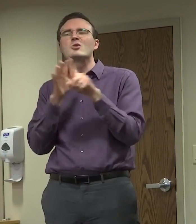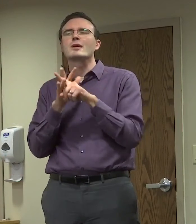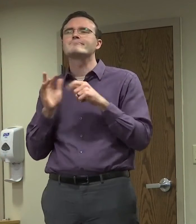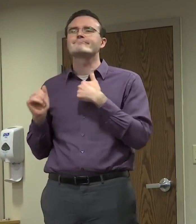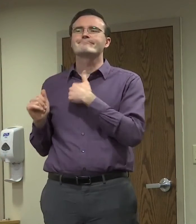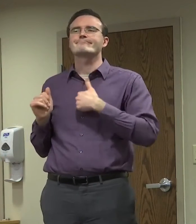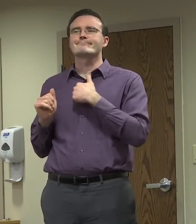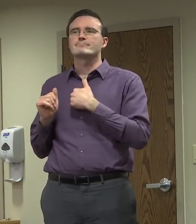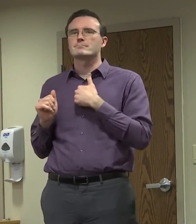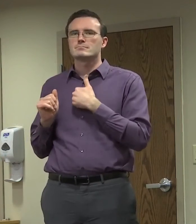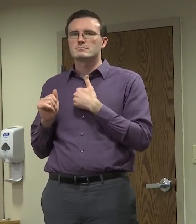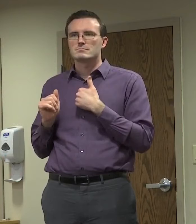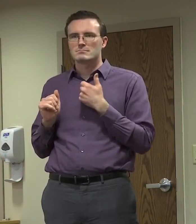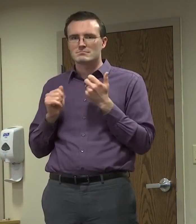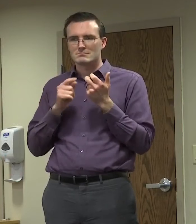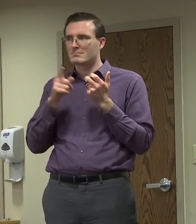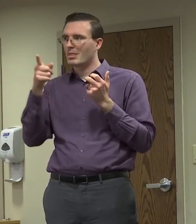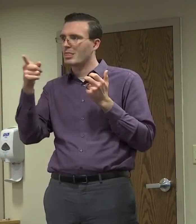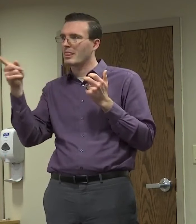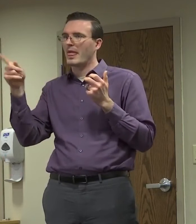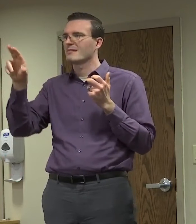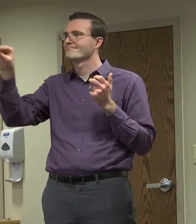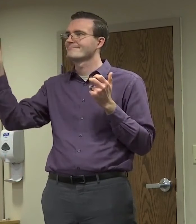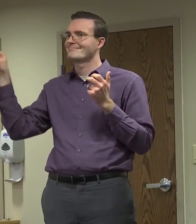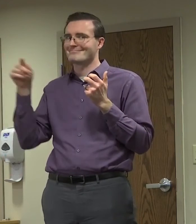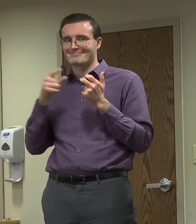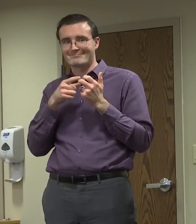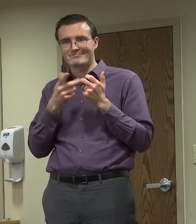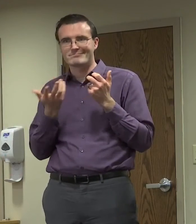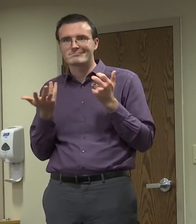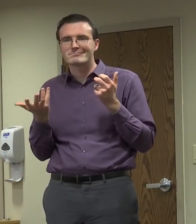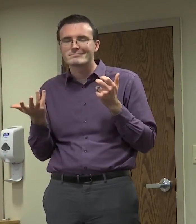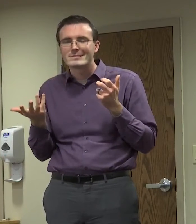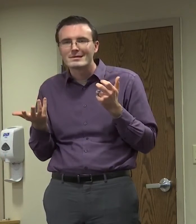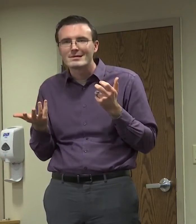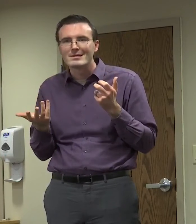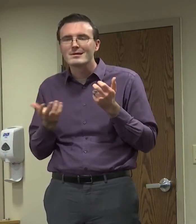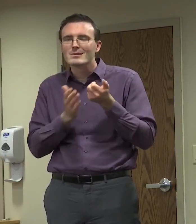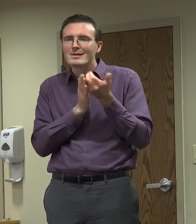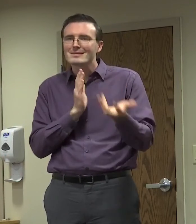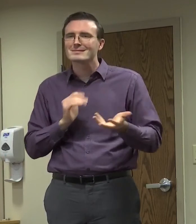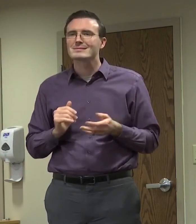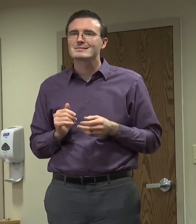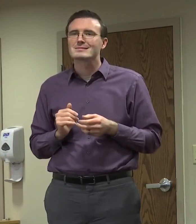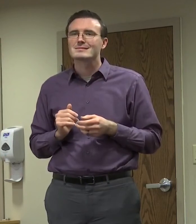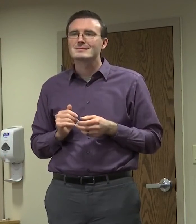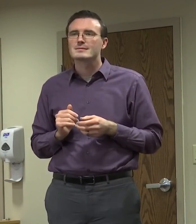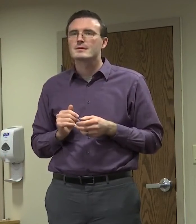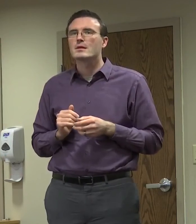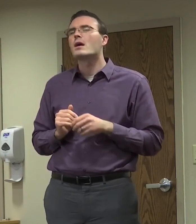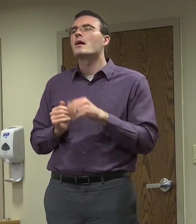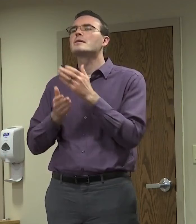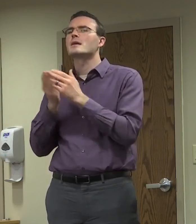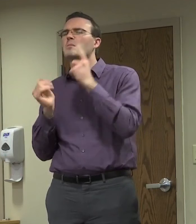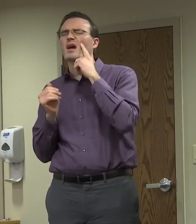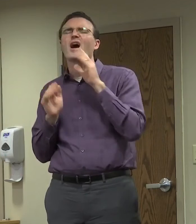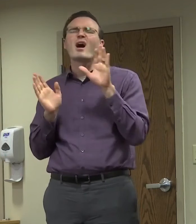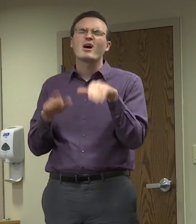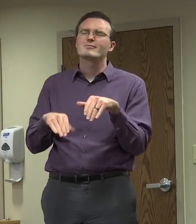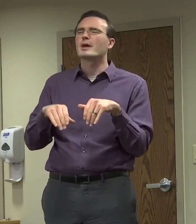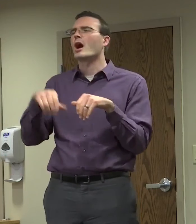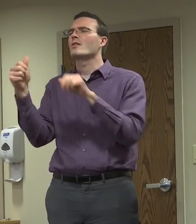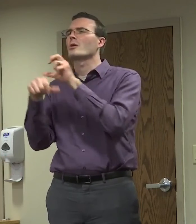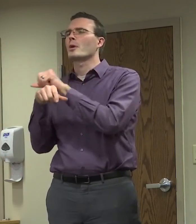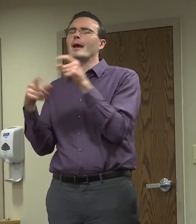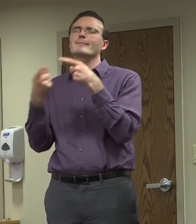worried about, well, I'll just come here and then I'll just go there and maybe that's not a problem. The challenge that we have is that that's one other